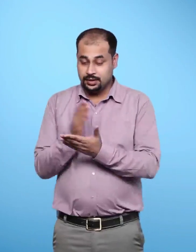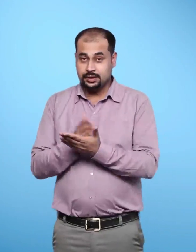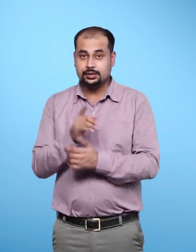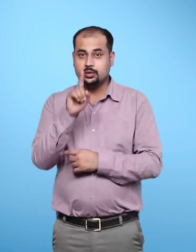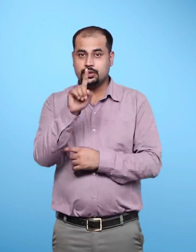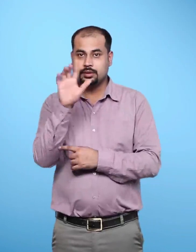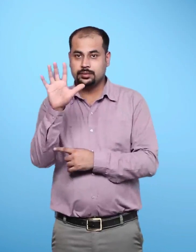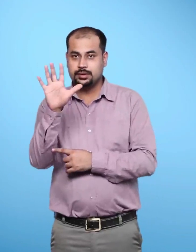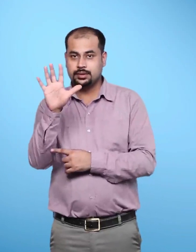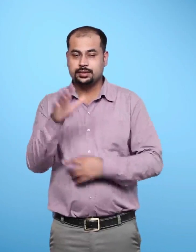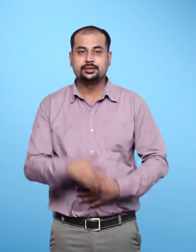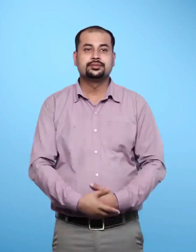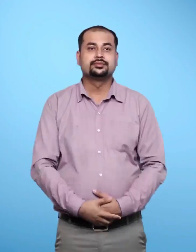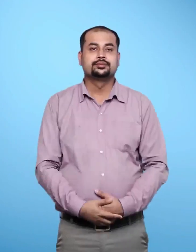Page 15.